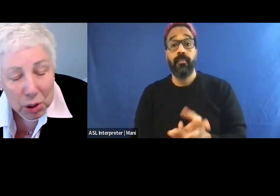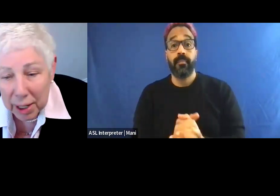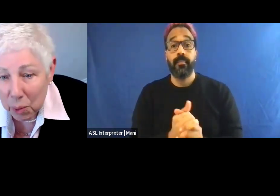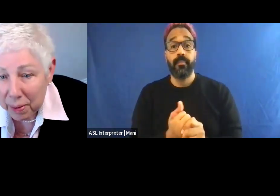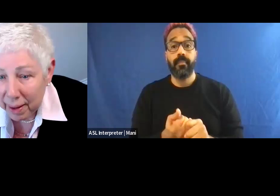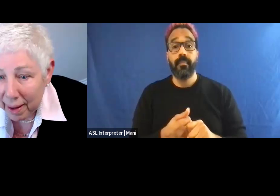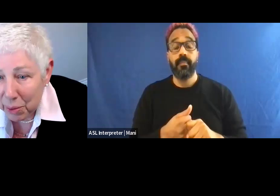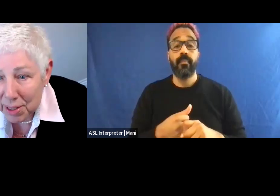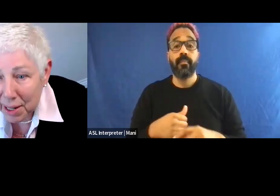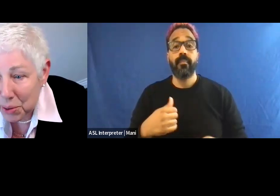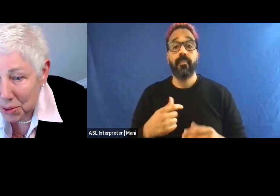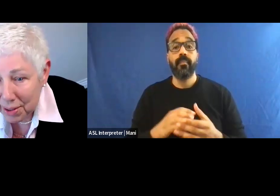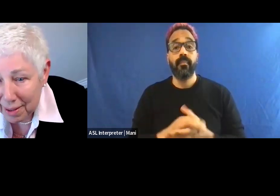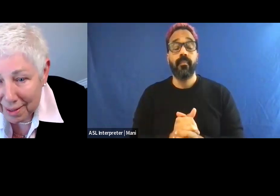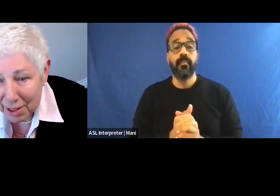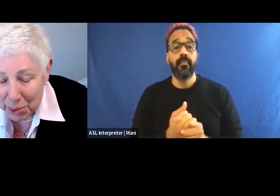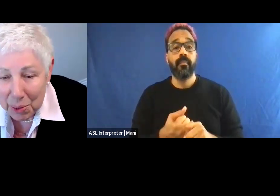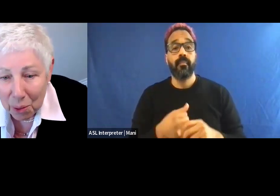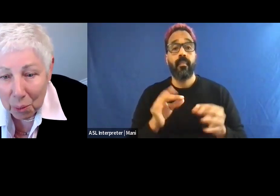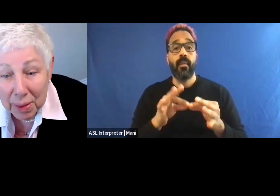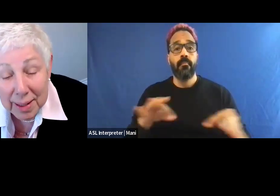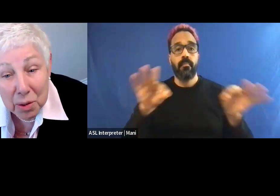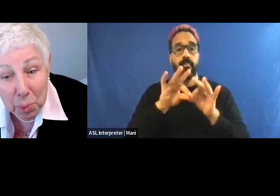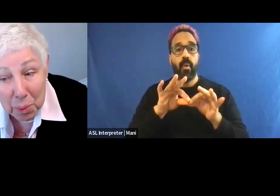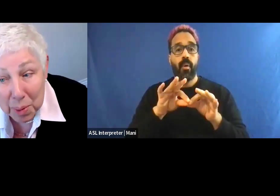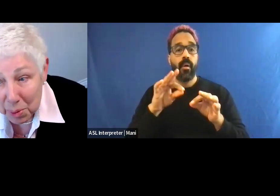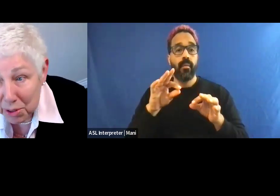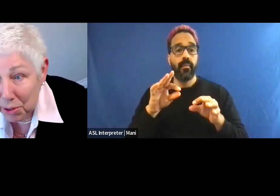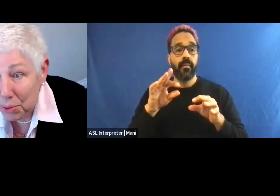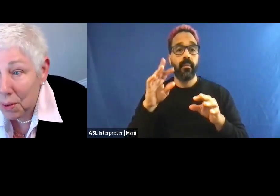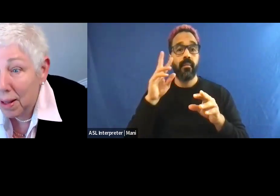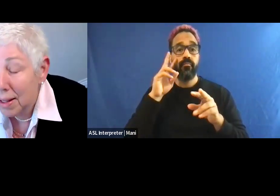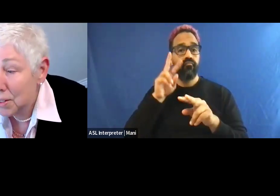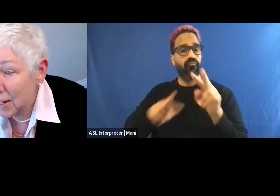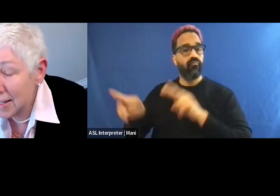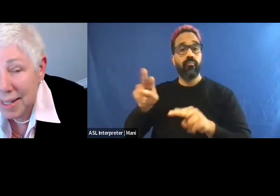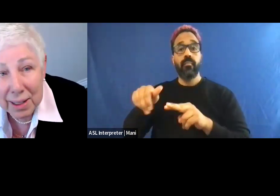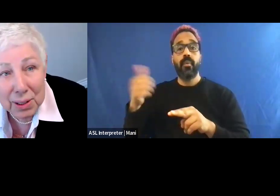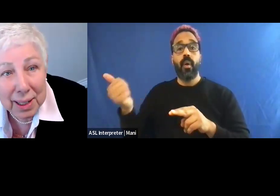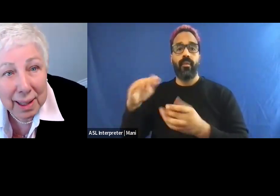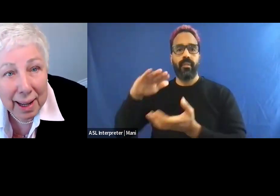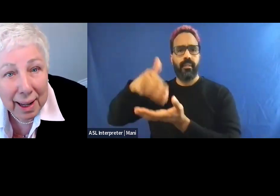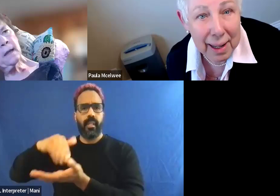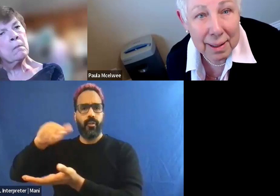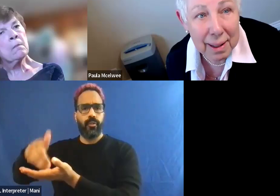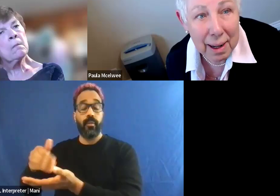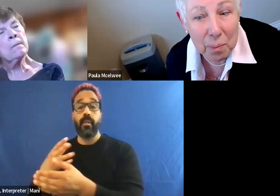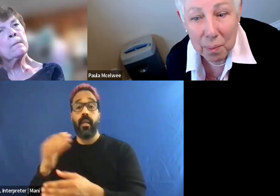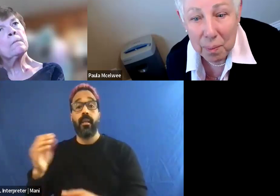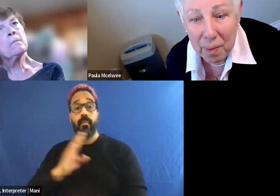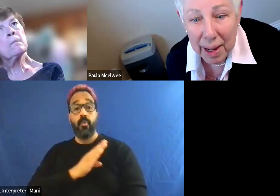I want to look at what the other centers do or what these other board members do. So let's take a look at that.